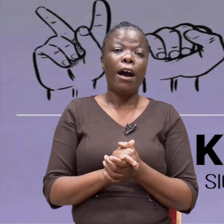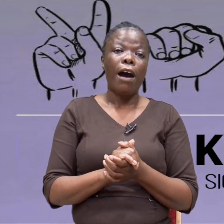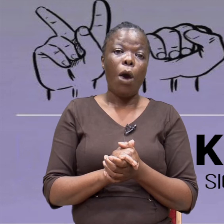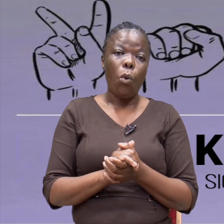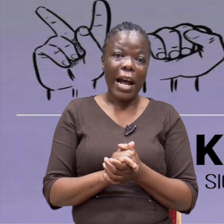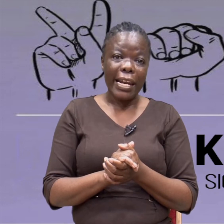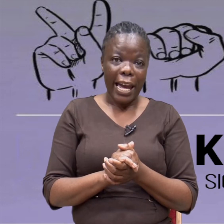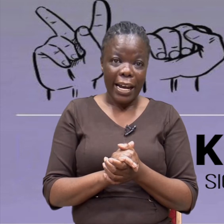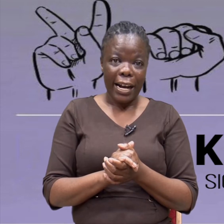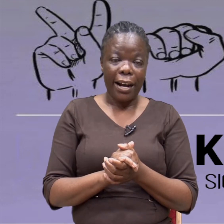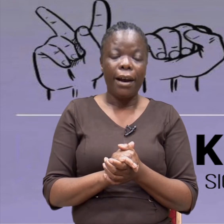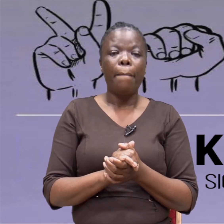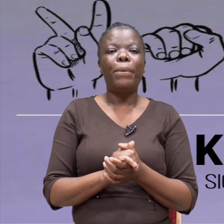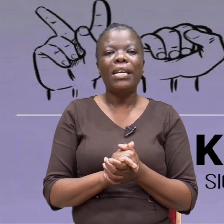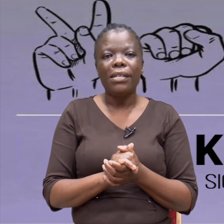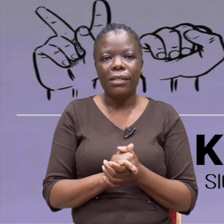A word like please.